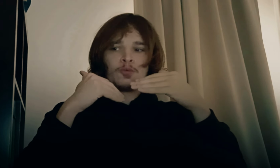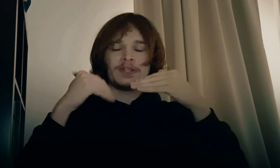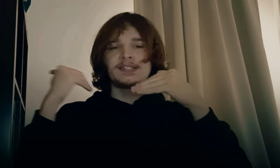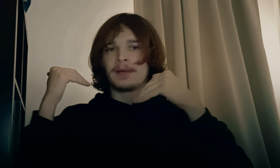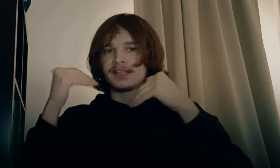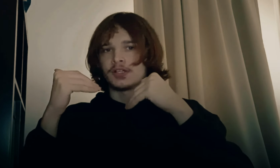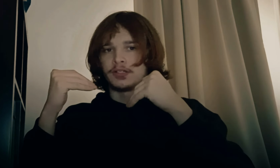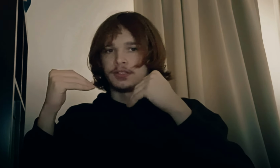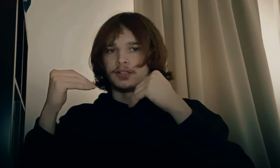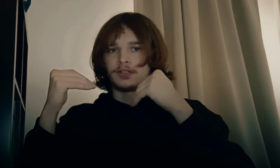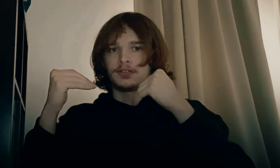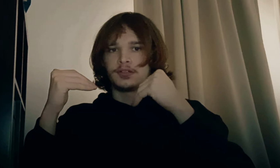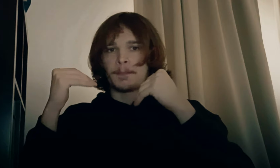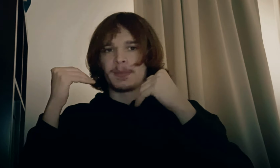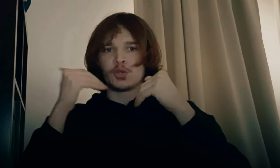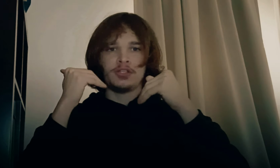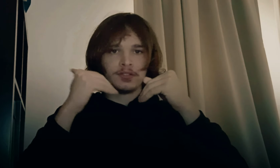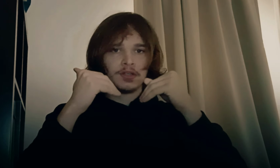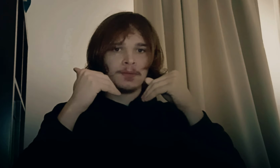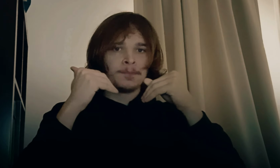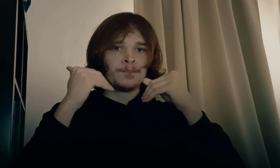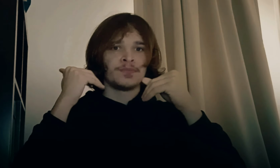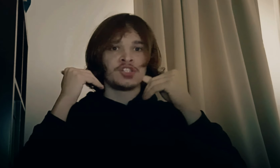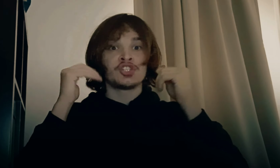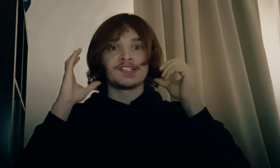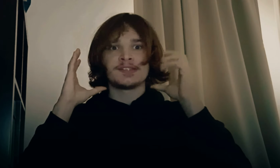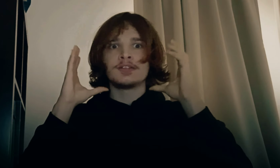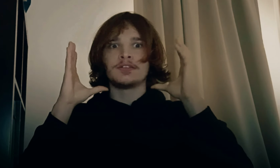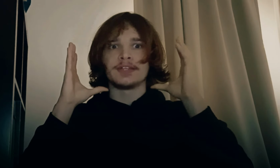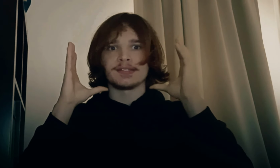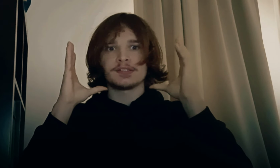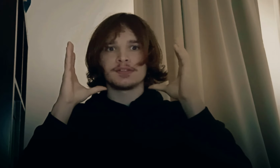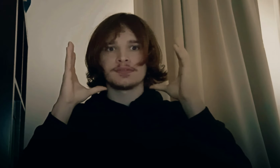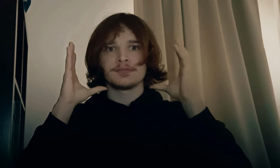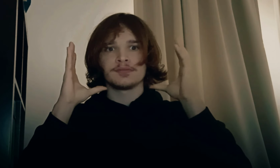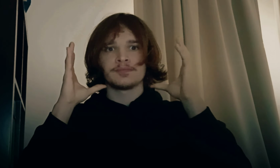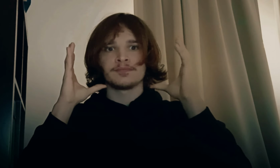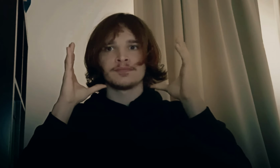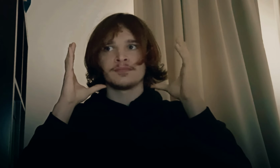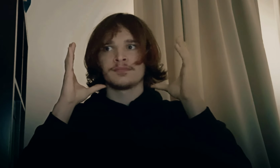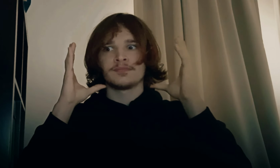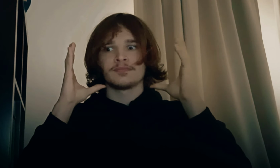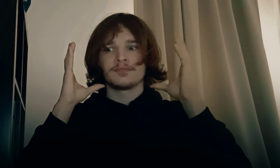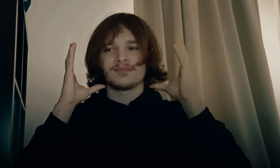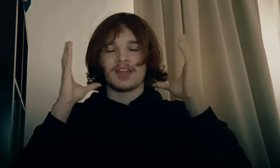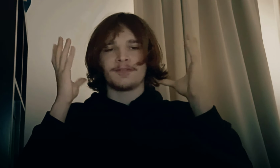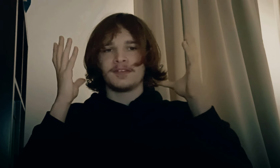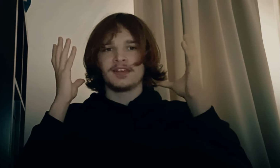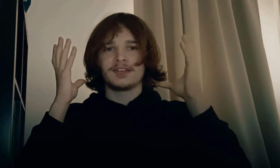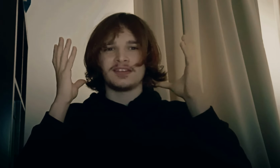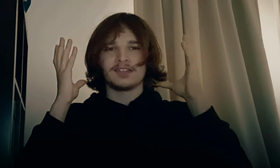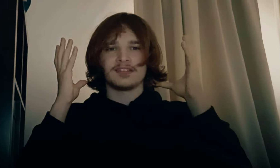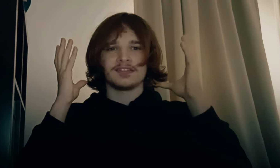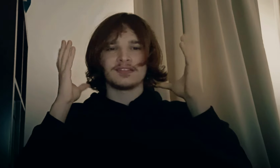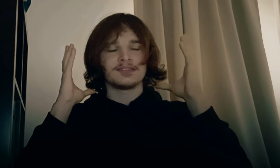What is masculinity? Masculinity is stillness. I think